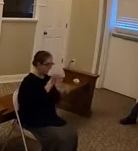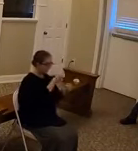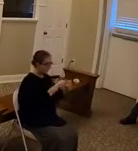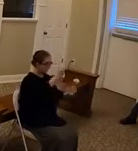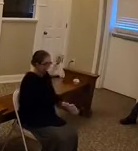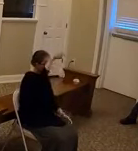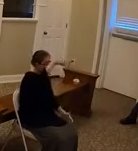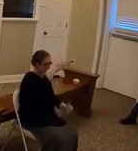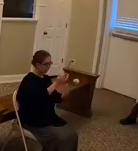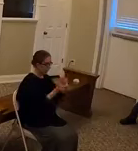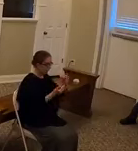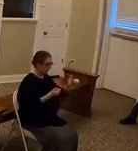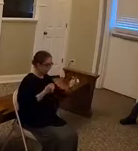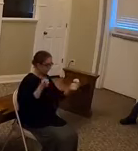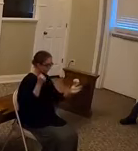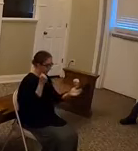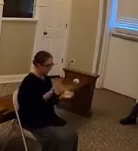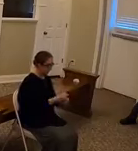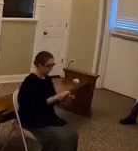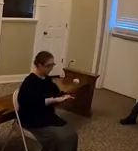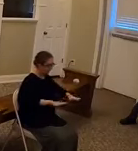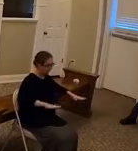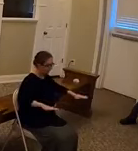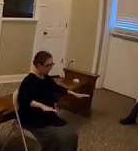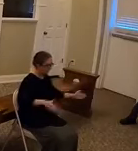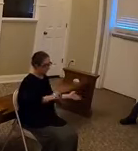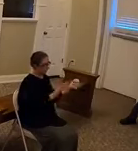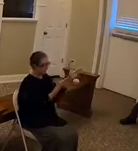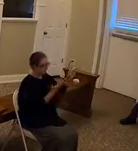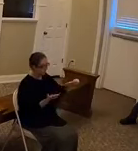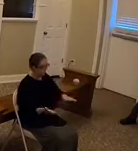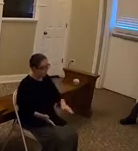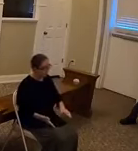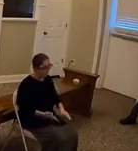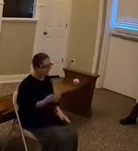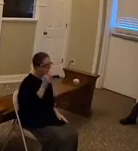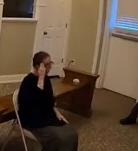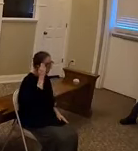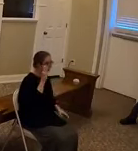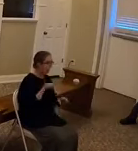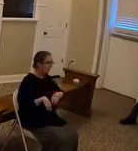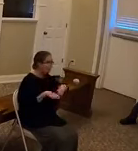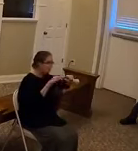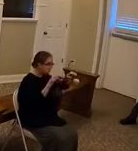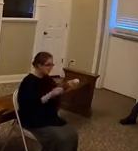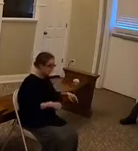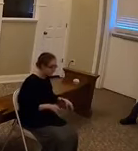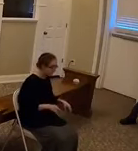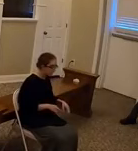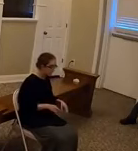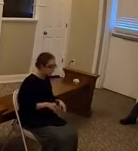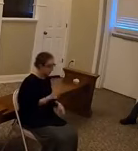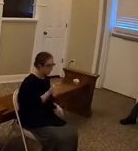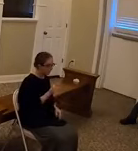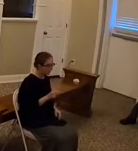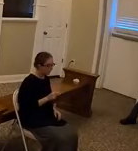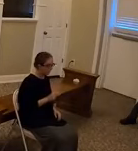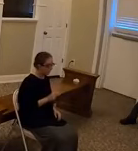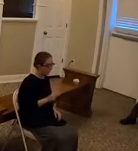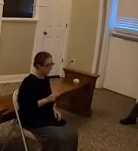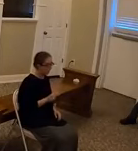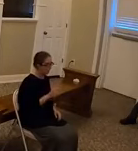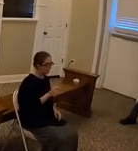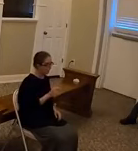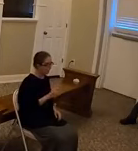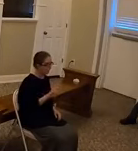drop of blood hit the ground and he passed off the scene. But you know what he was doing? He was doing a little